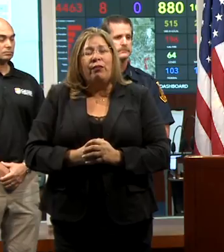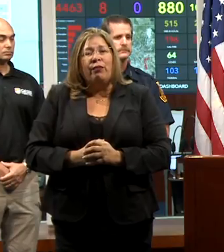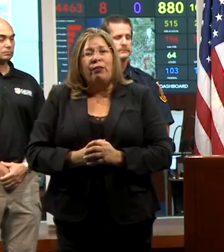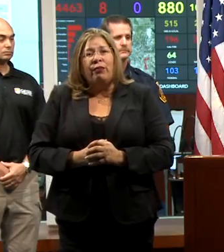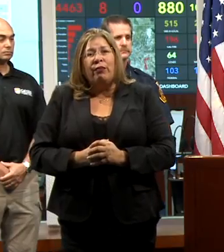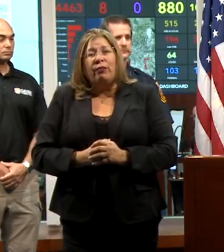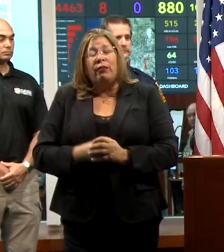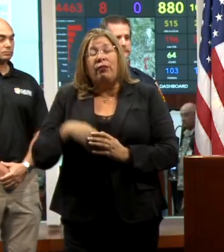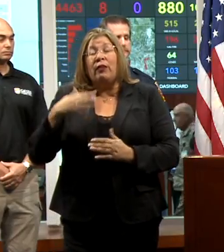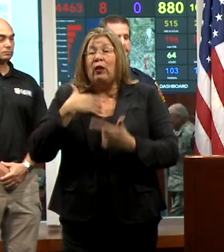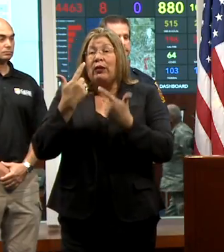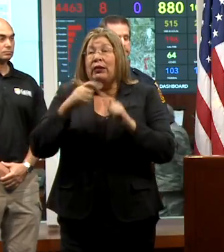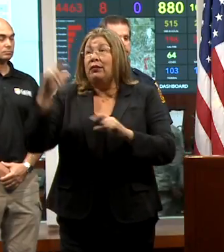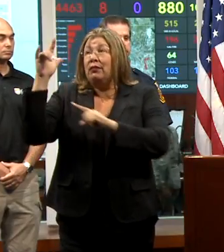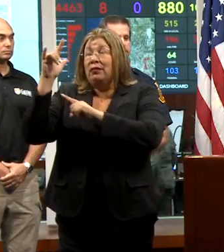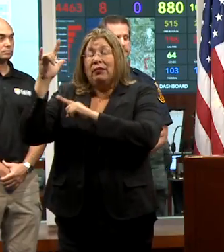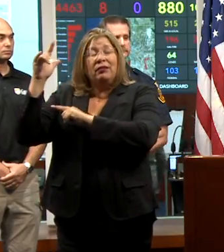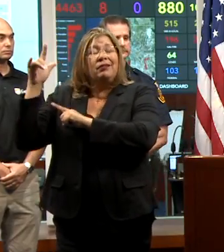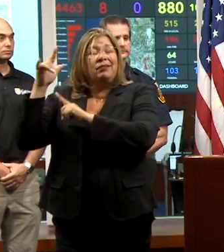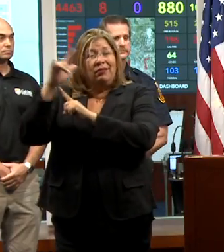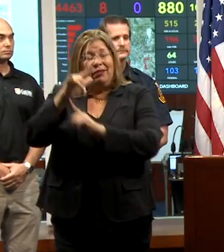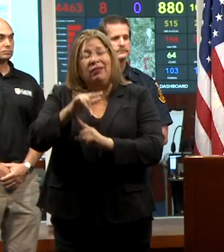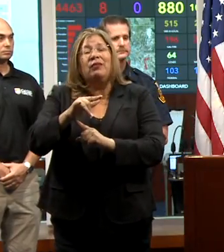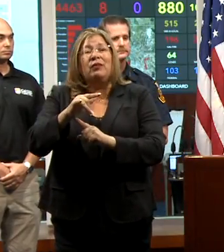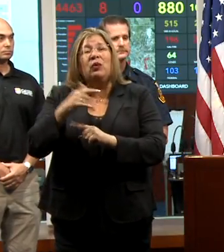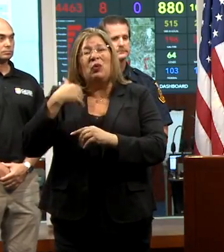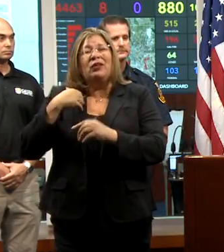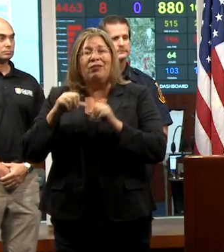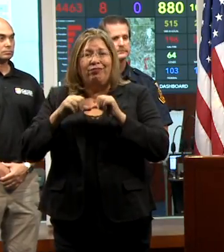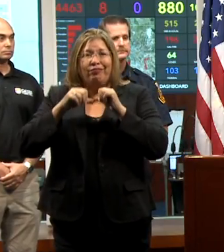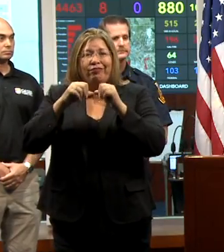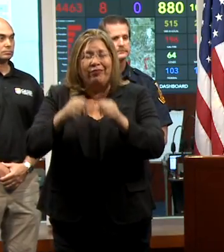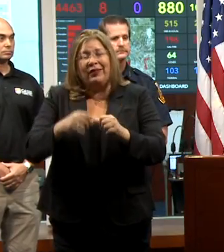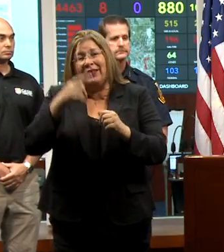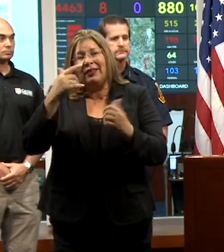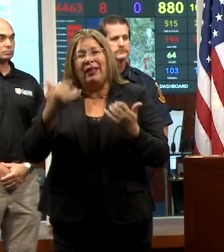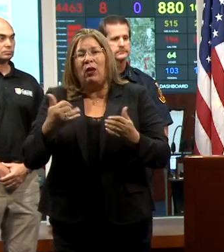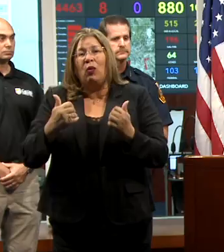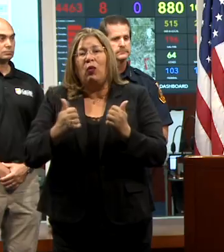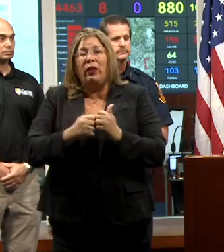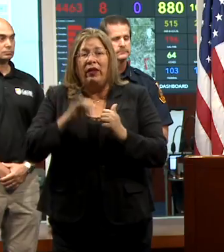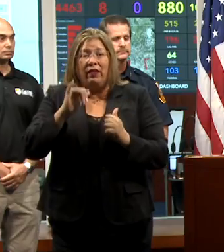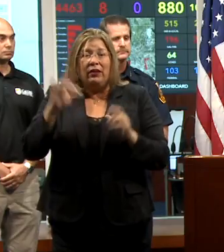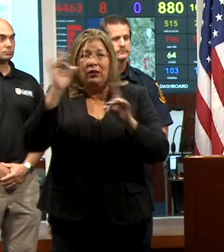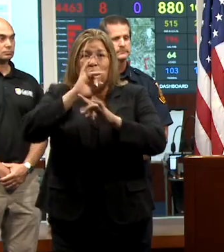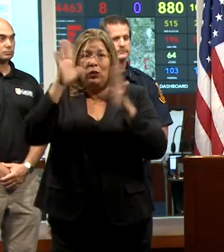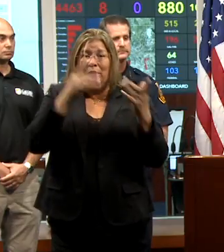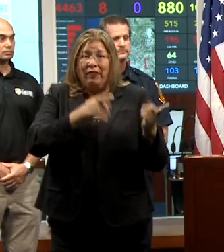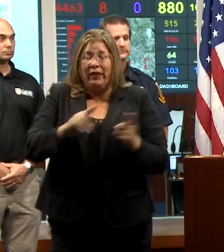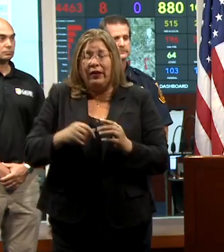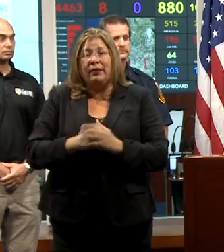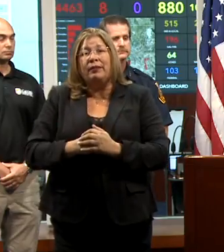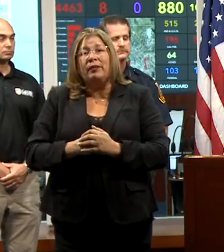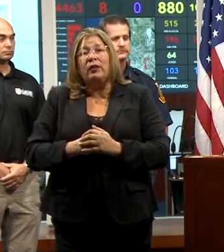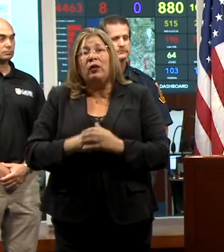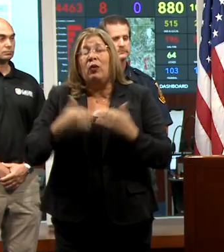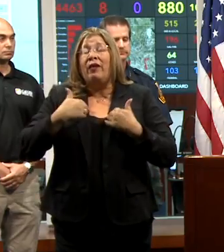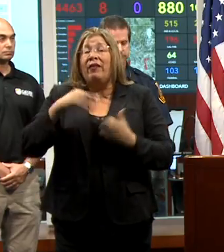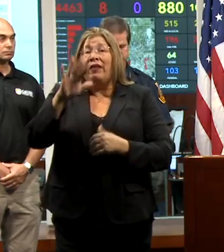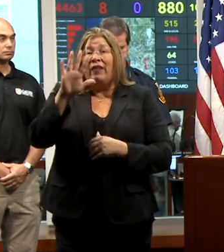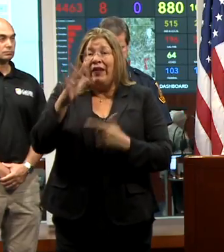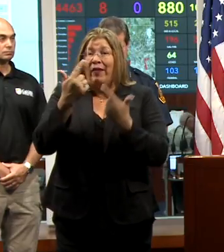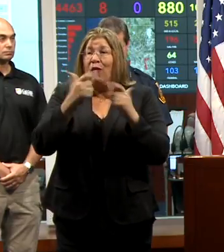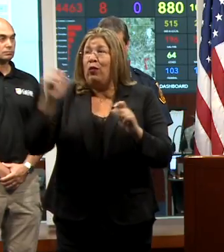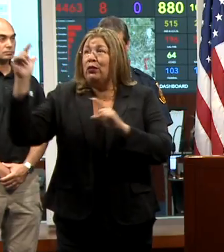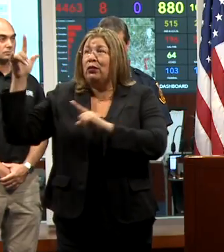our large air tankers through the season. As we get into the later part of the season with this extreme event, we've extended 5 large air